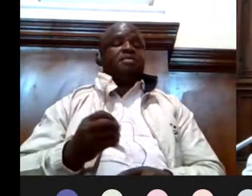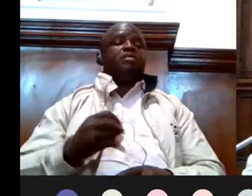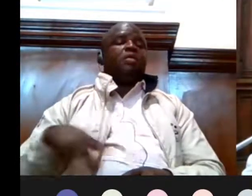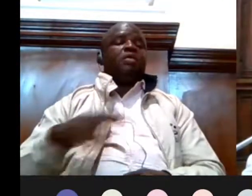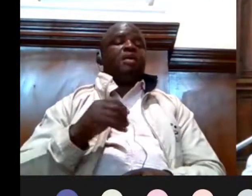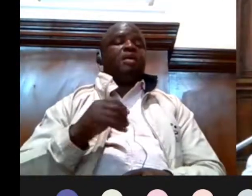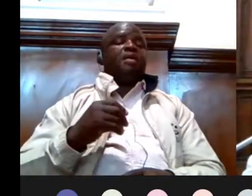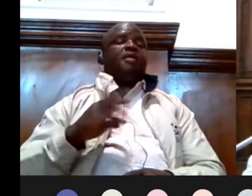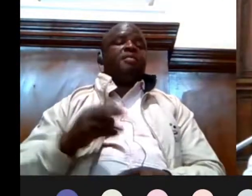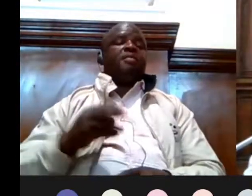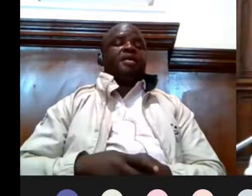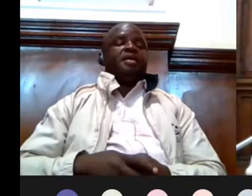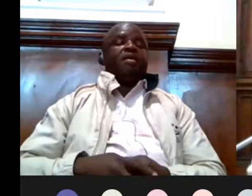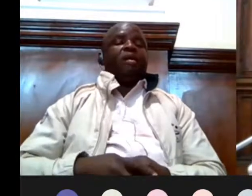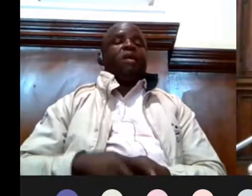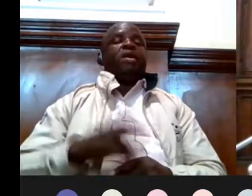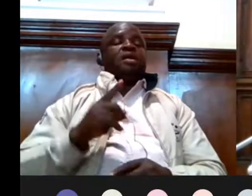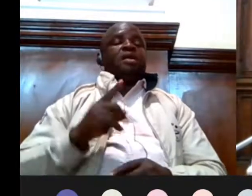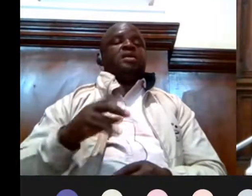are women.